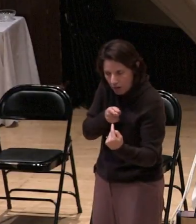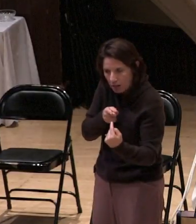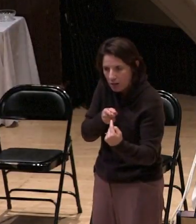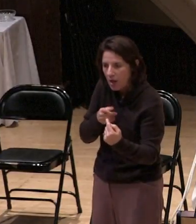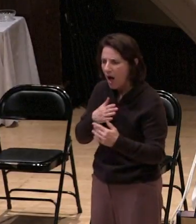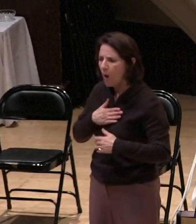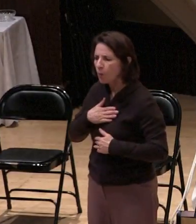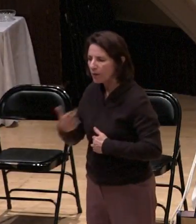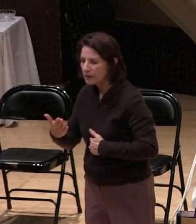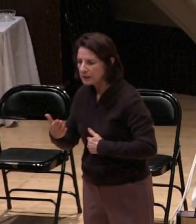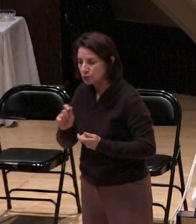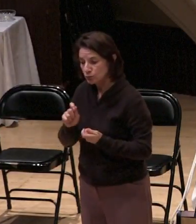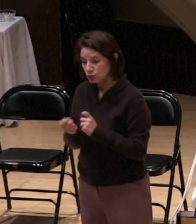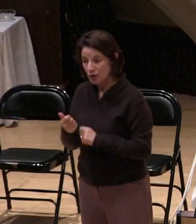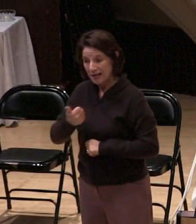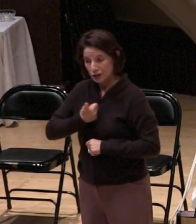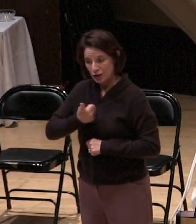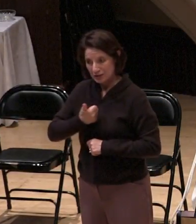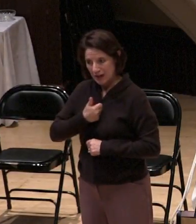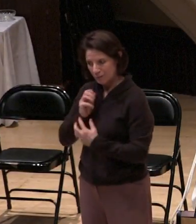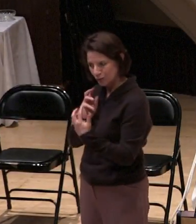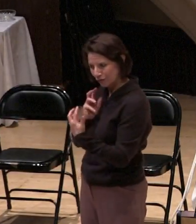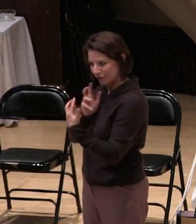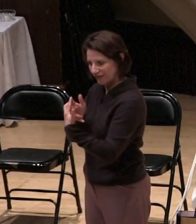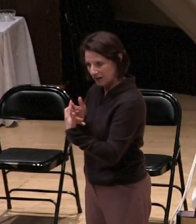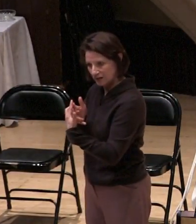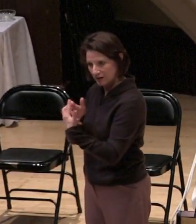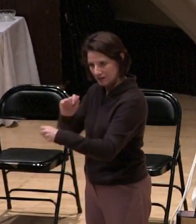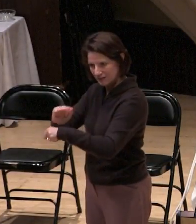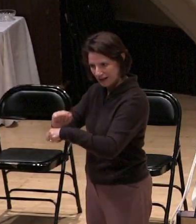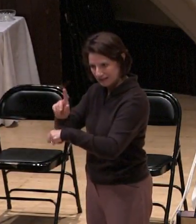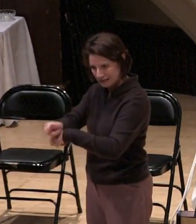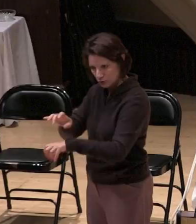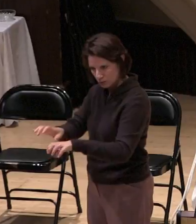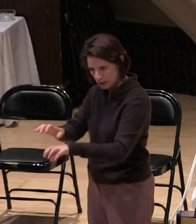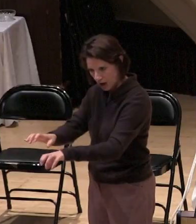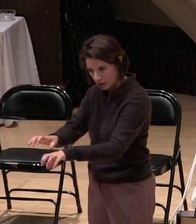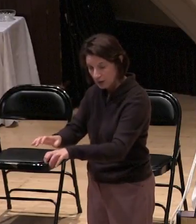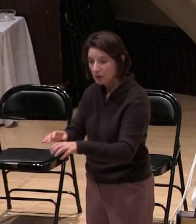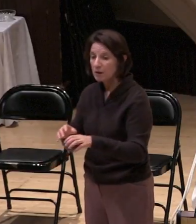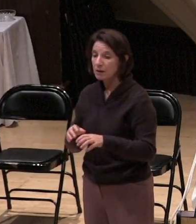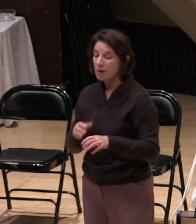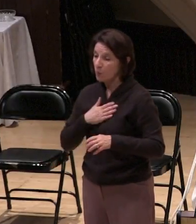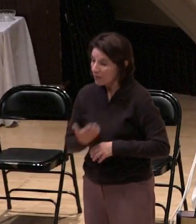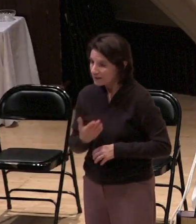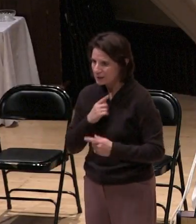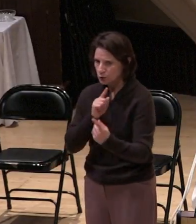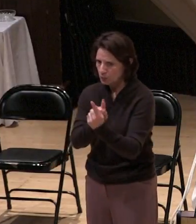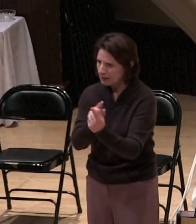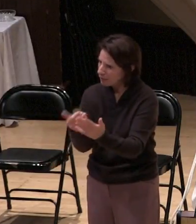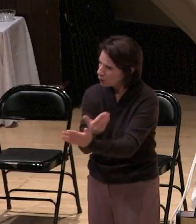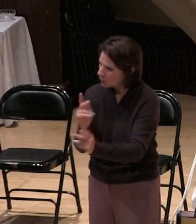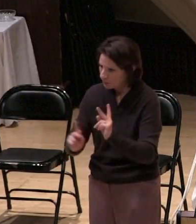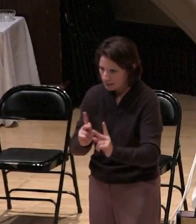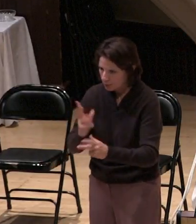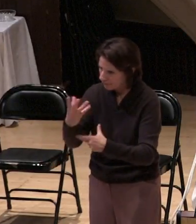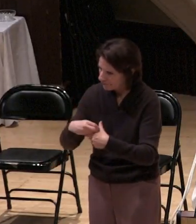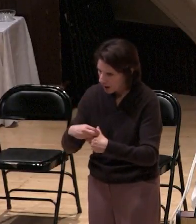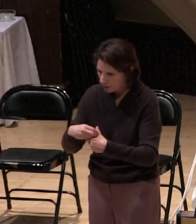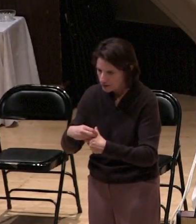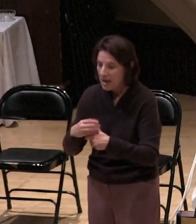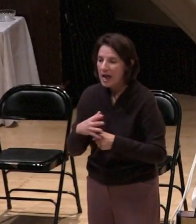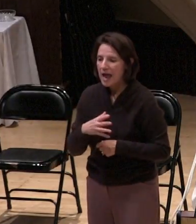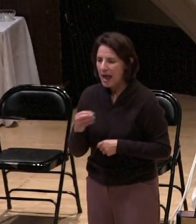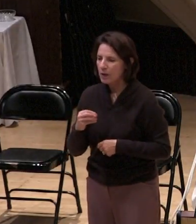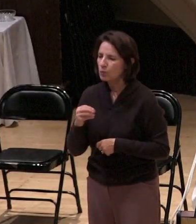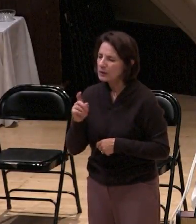for the task at hand, to learn new skills and meet new people. And most importantly, we need a willingness